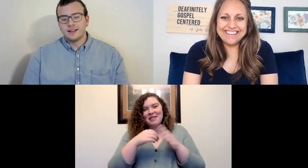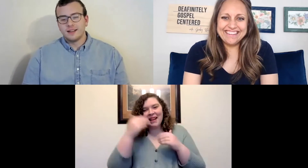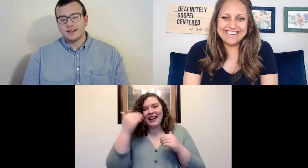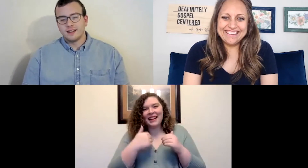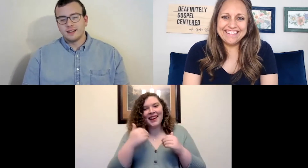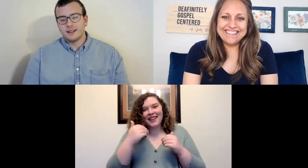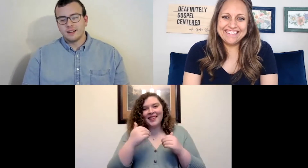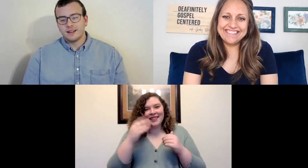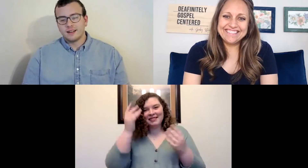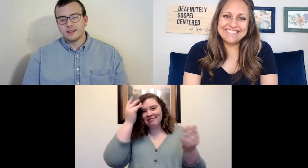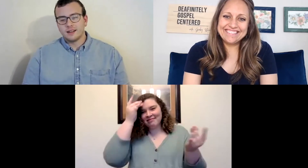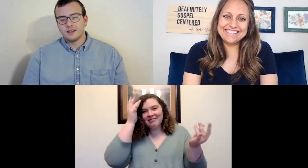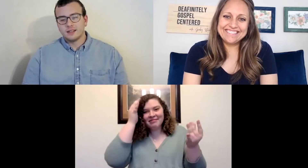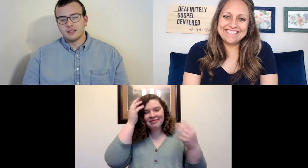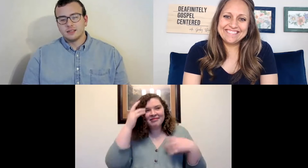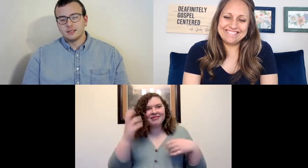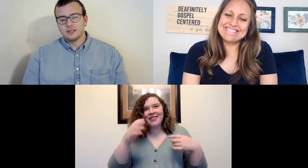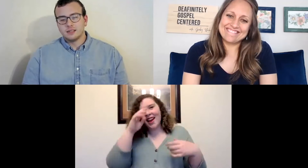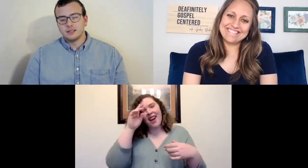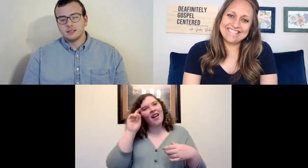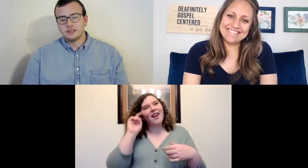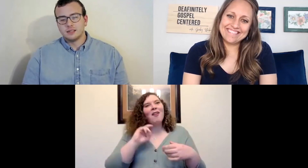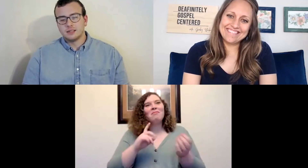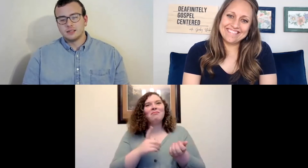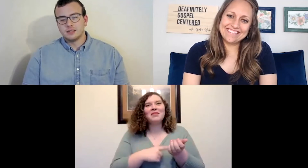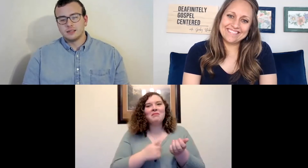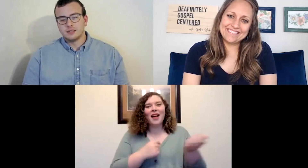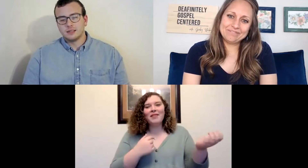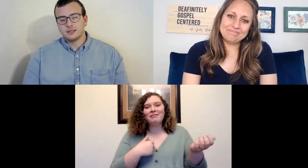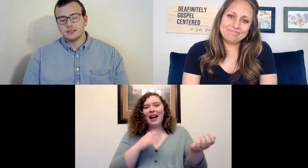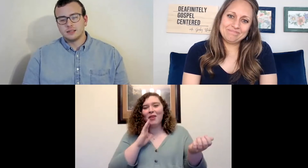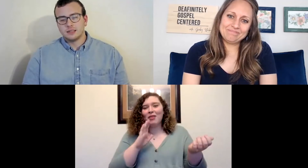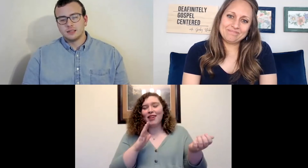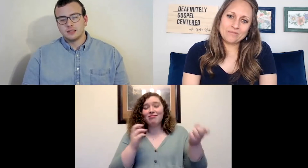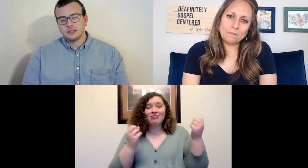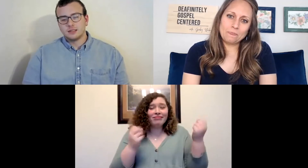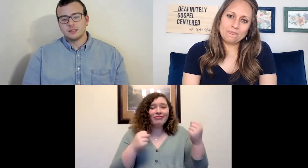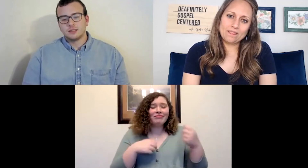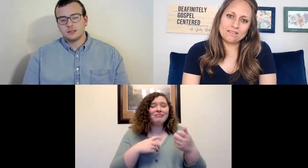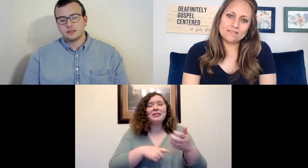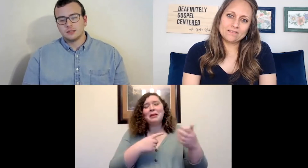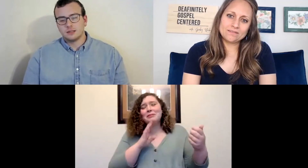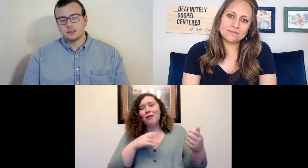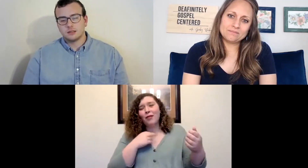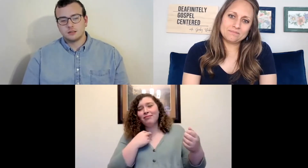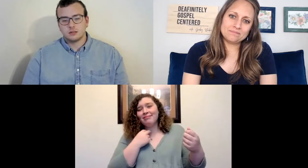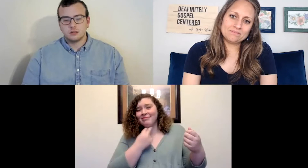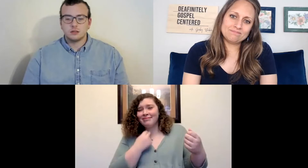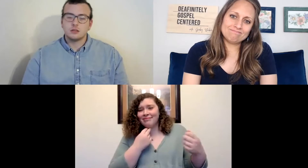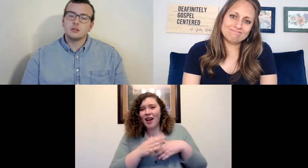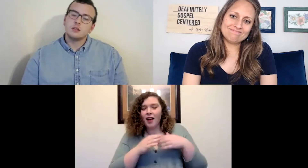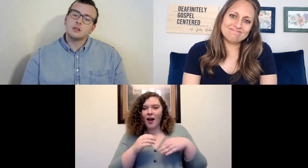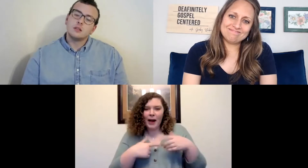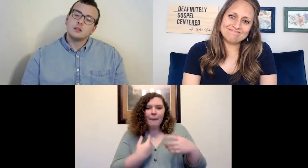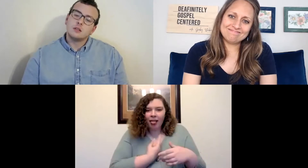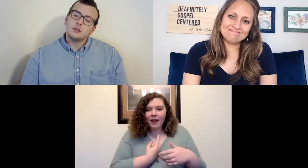Yeah, in my head, most of the time, I would say, just as I'm thinking through things to myself, sometimes I will